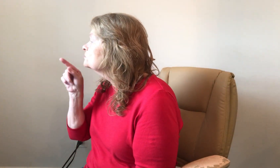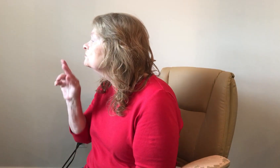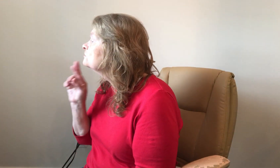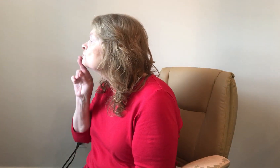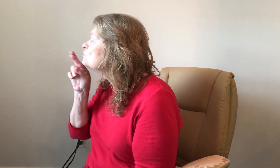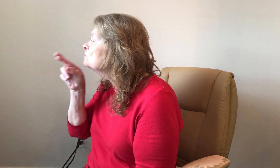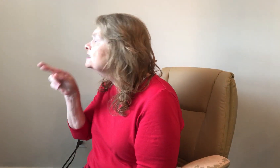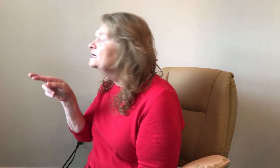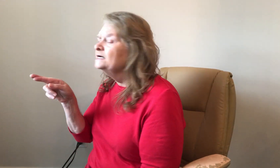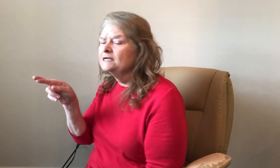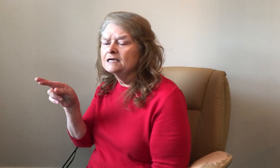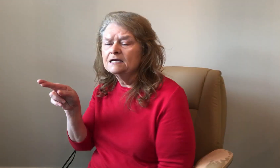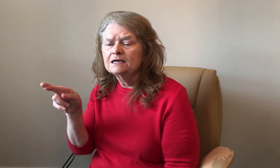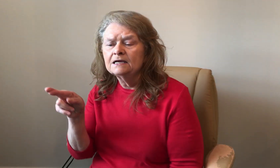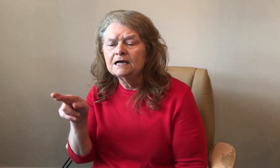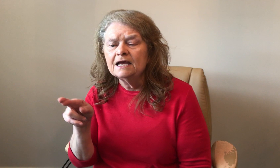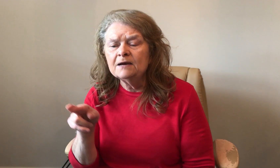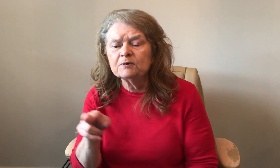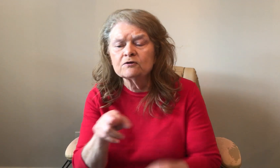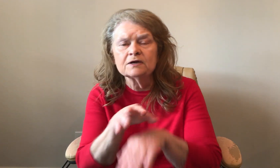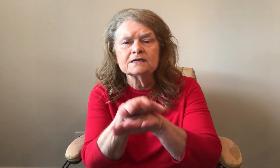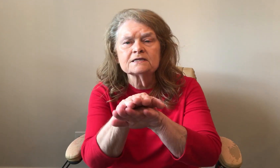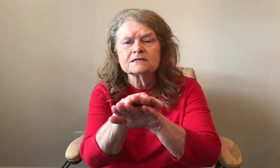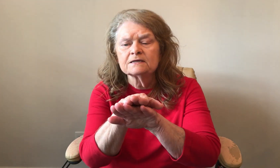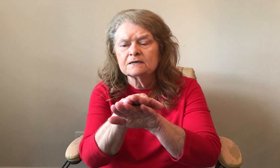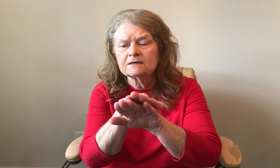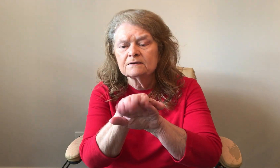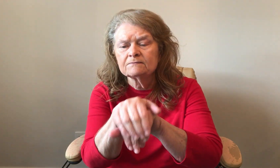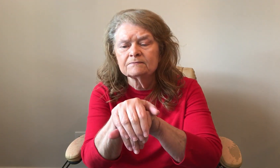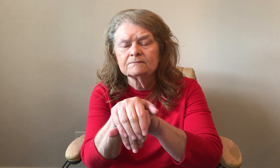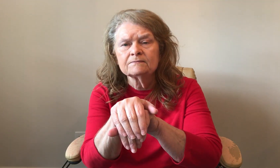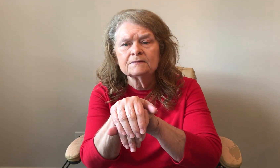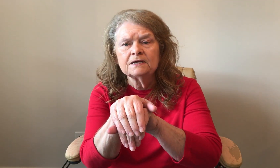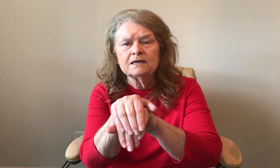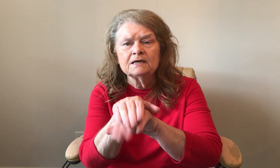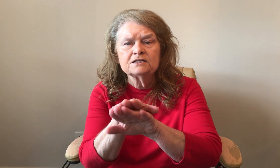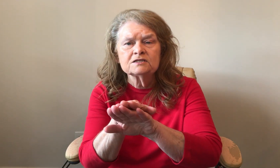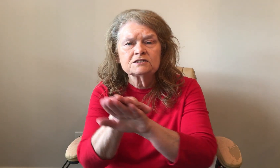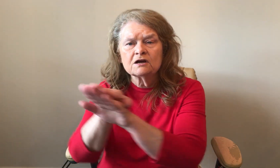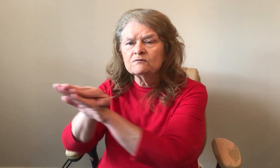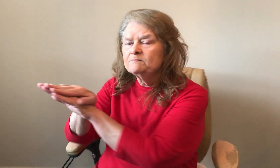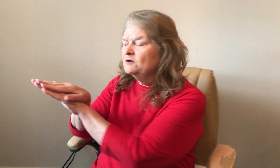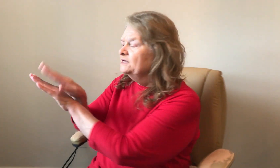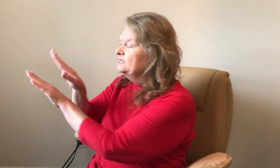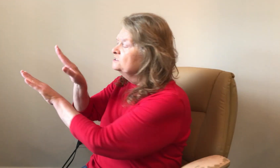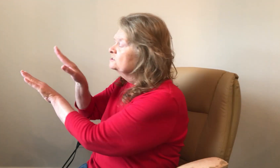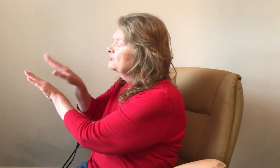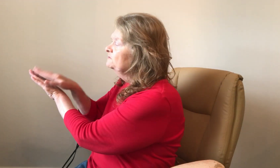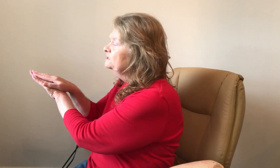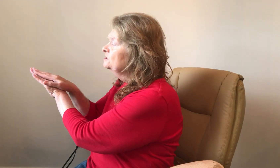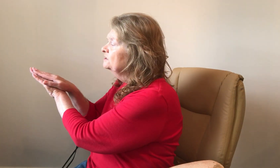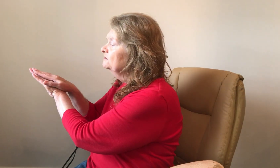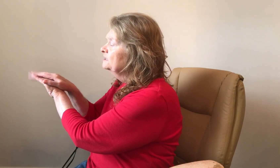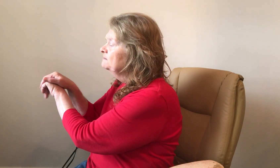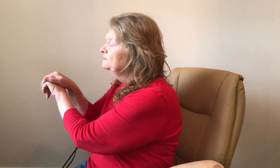truth, really hypocrites. Just start with both hands on top of each other and bend